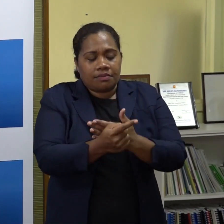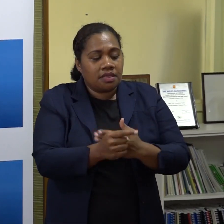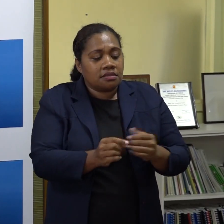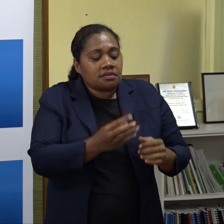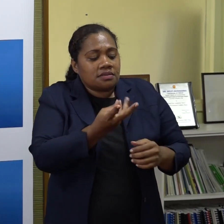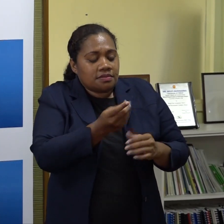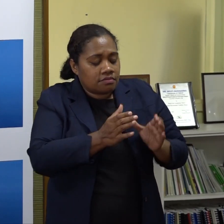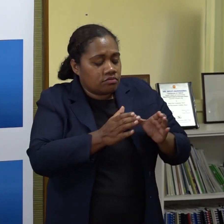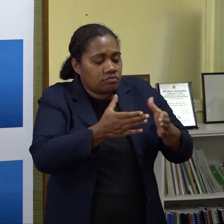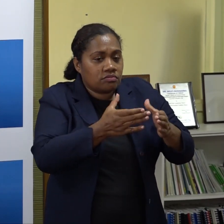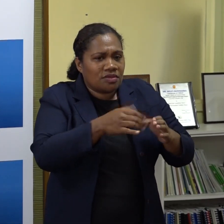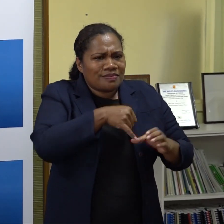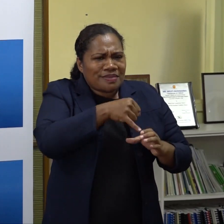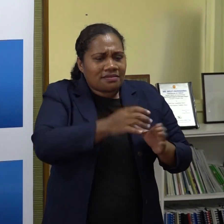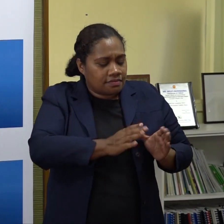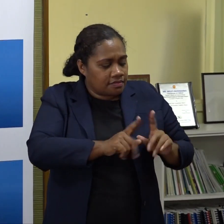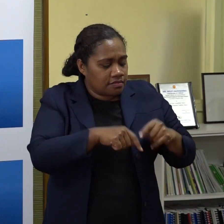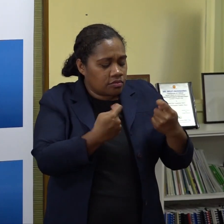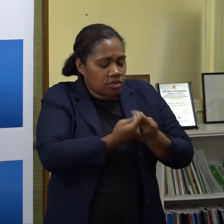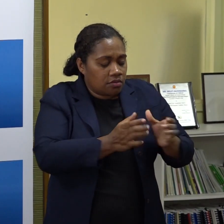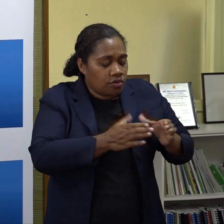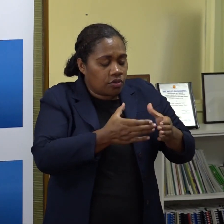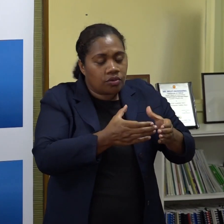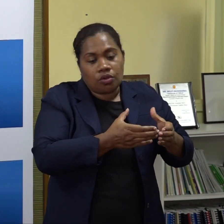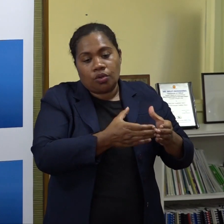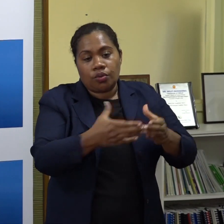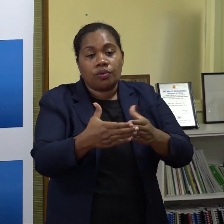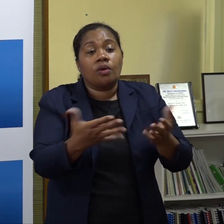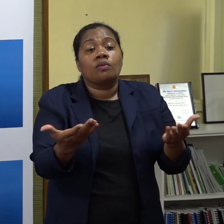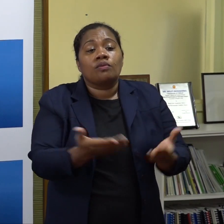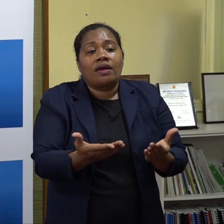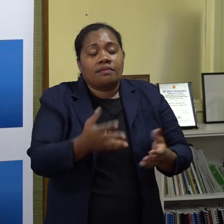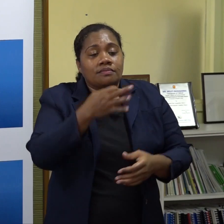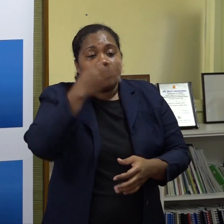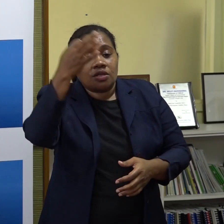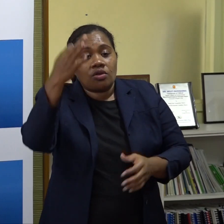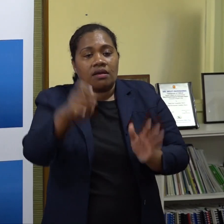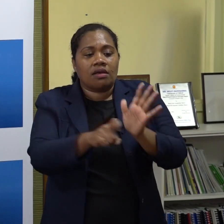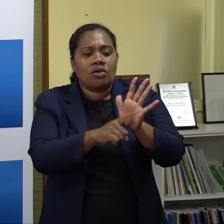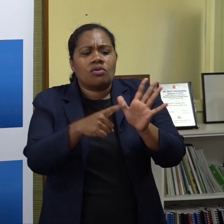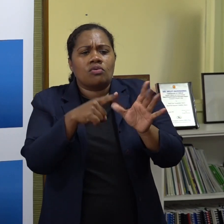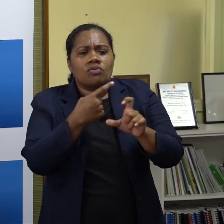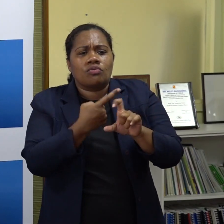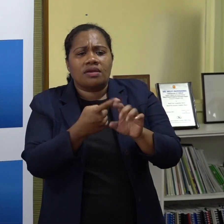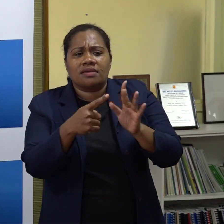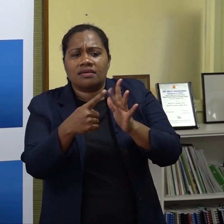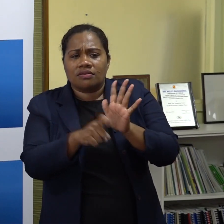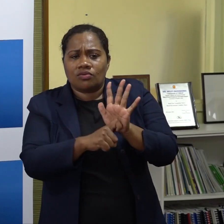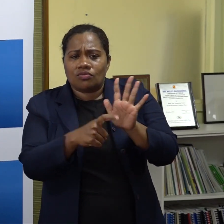team to Sigatoka and Rekereke. They will be